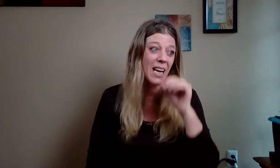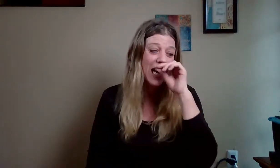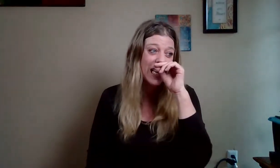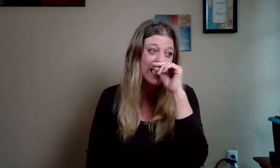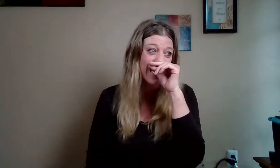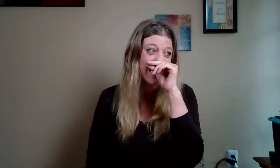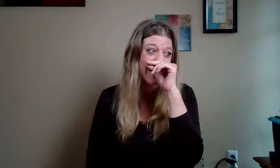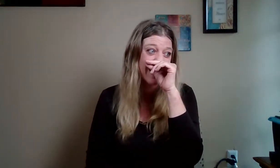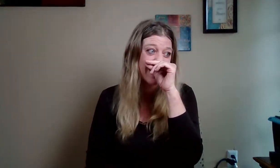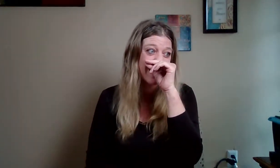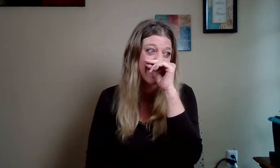And